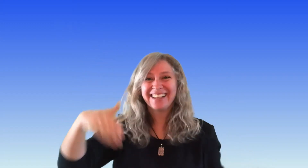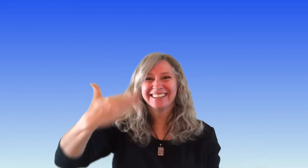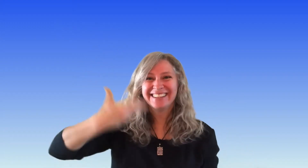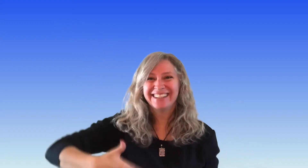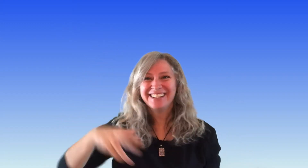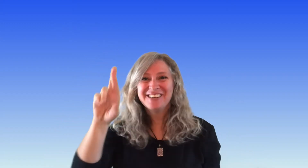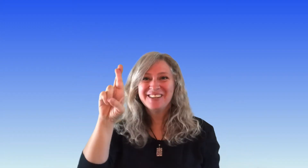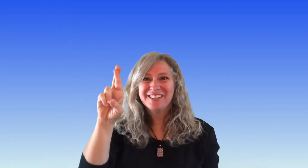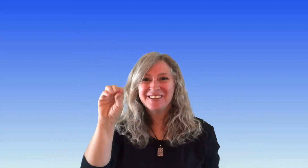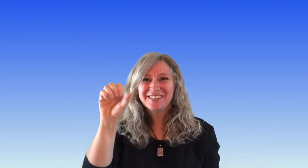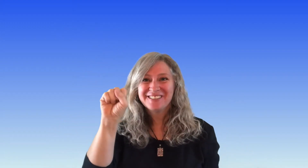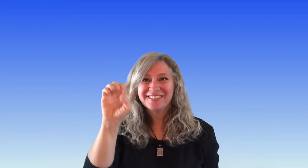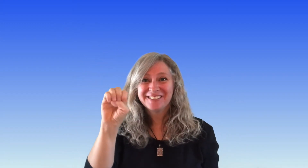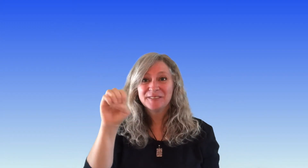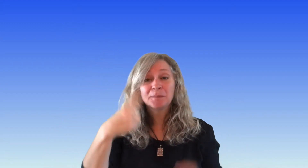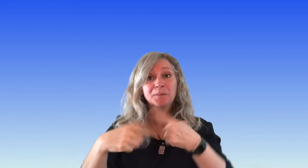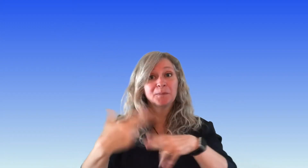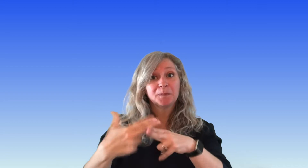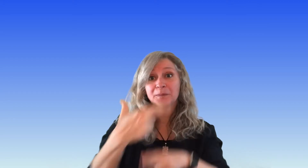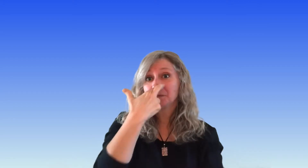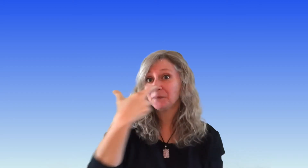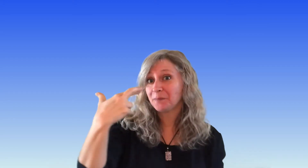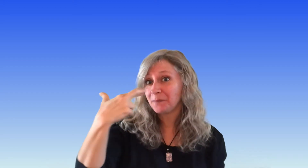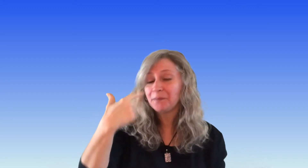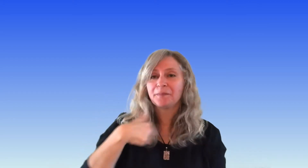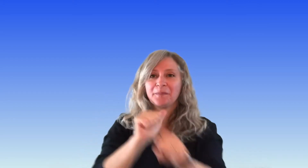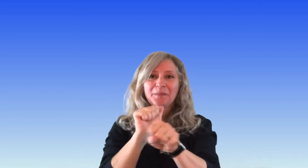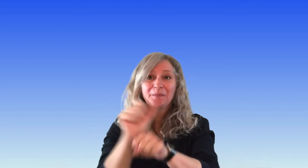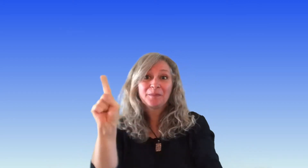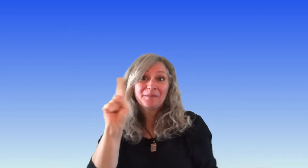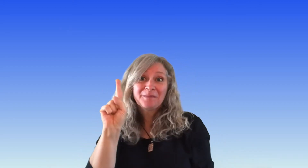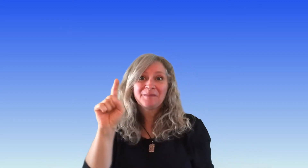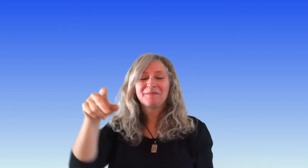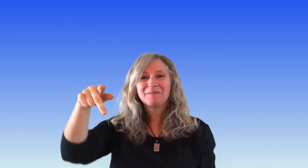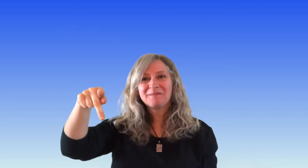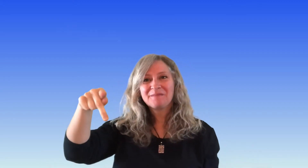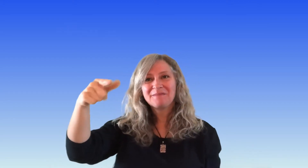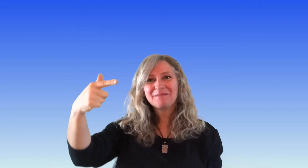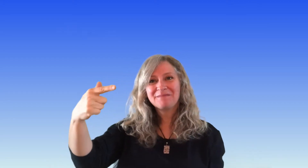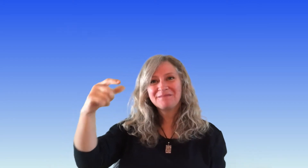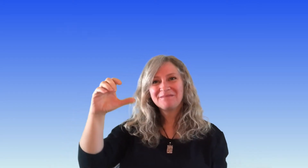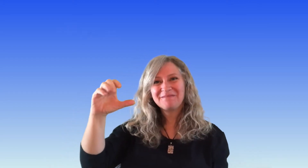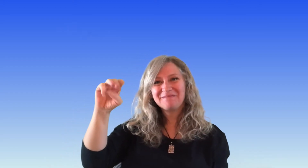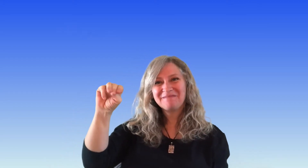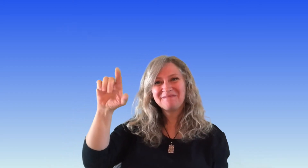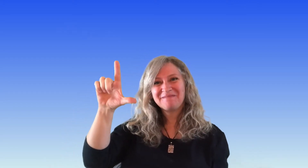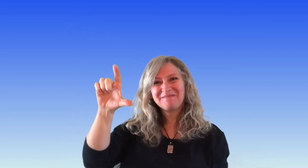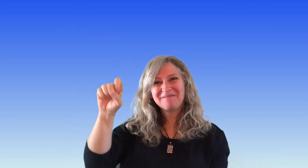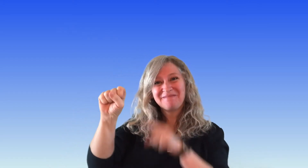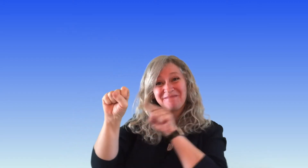Hello, I'm Rose. This is how you sign my name, and I work at the Prince George's County Memorial Library